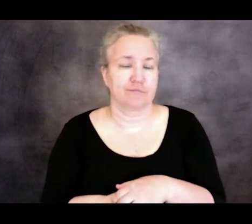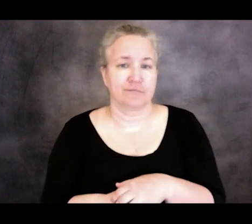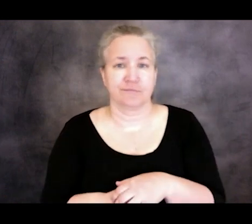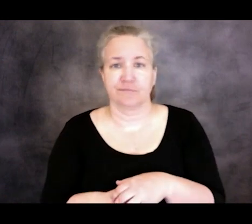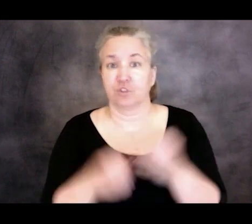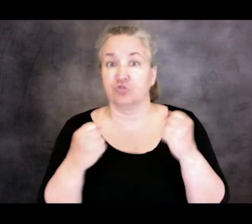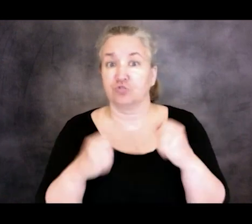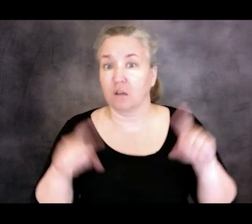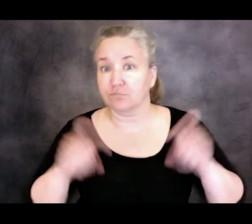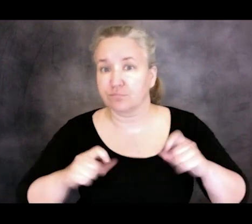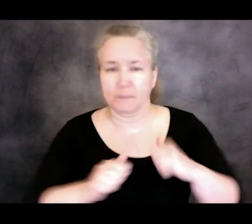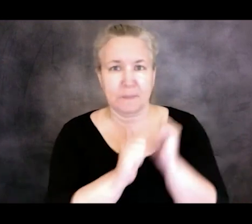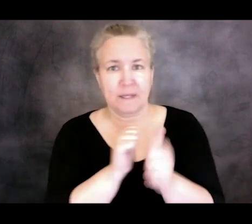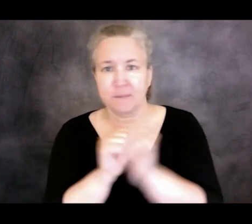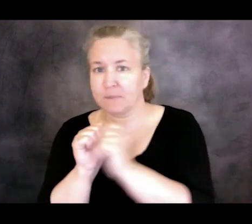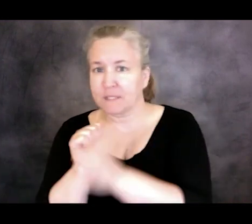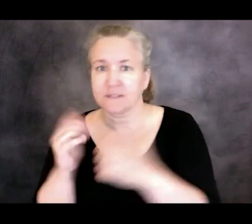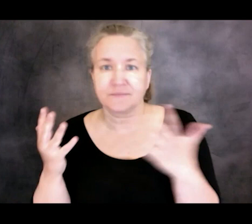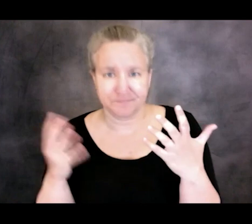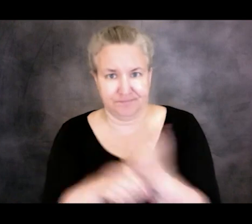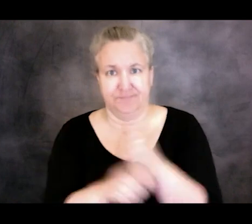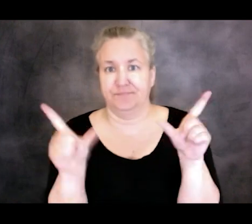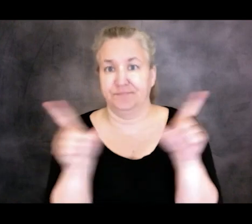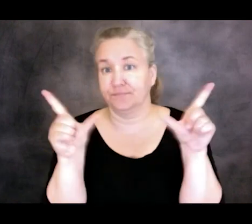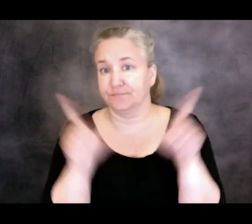passing driver's tests for driver's licenses.